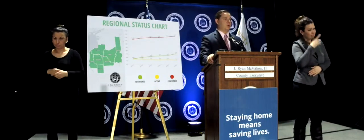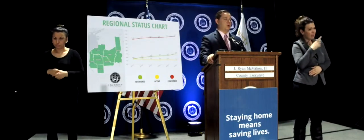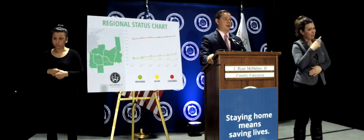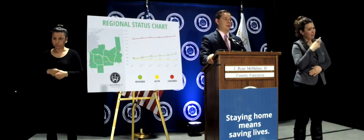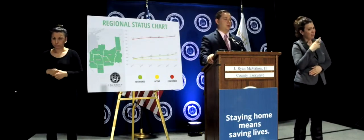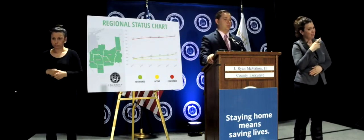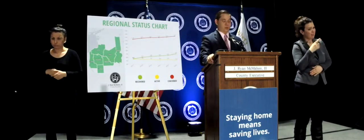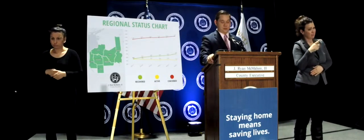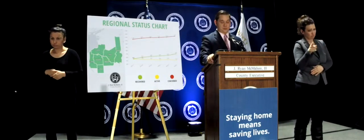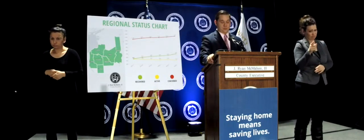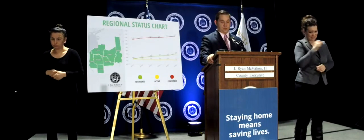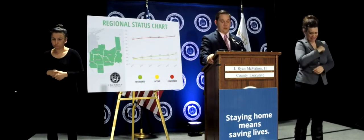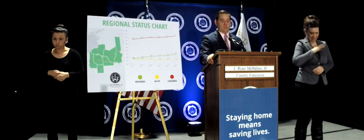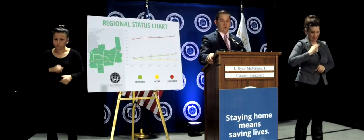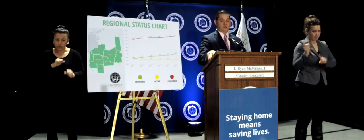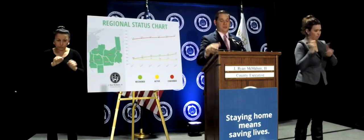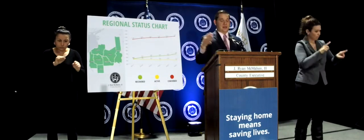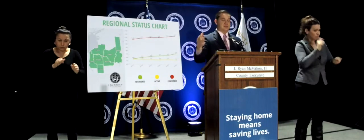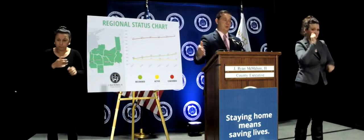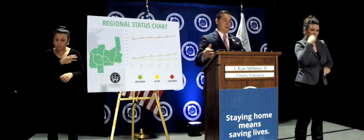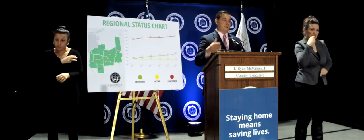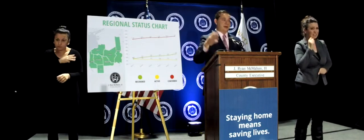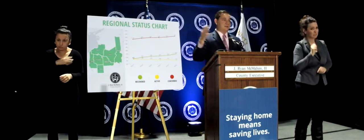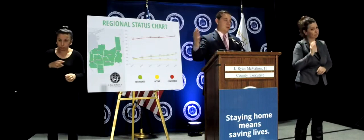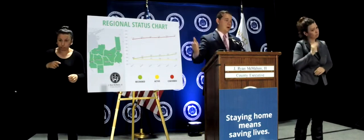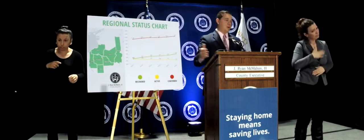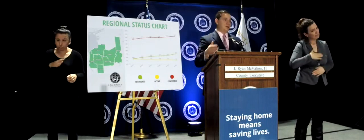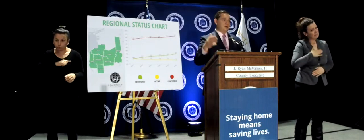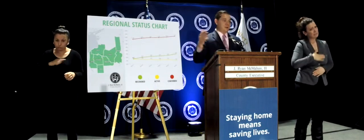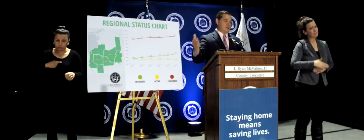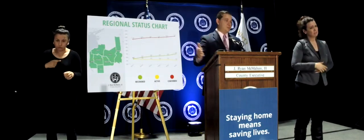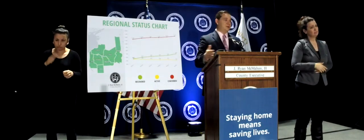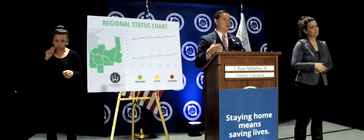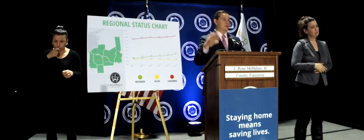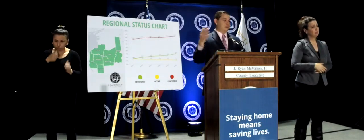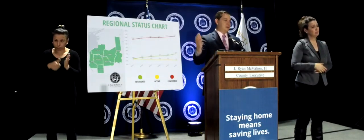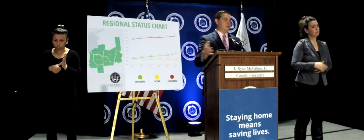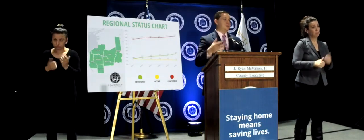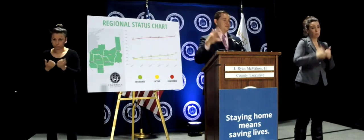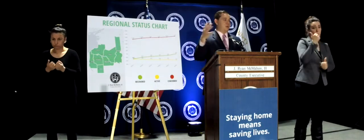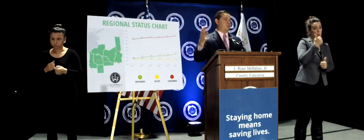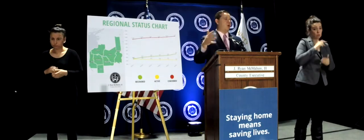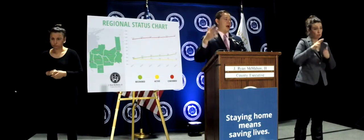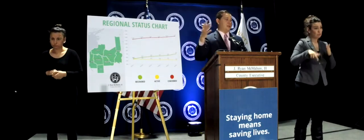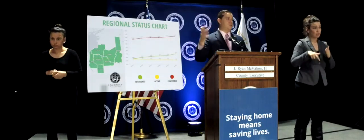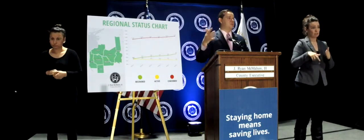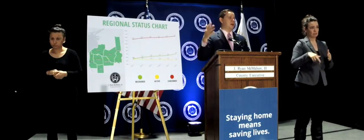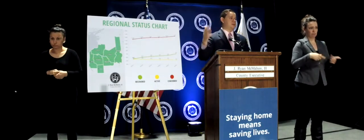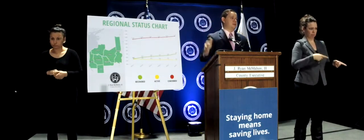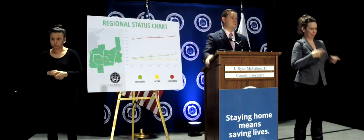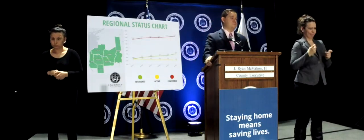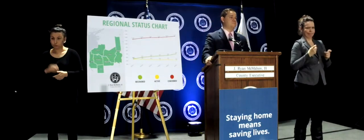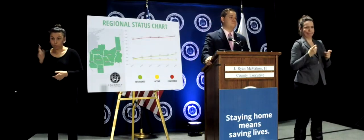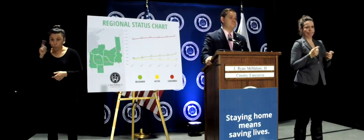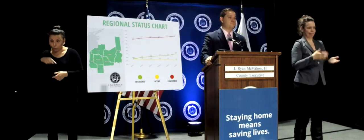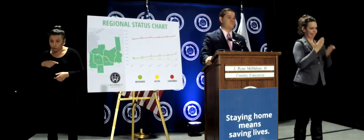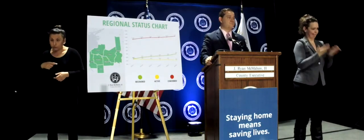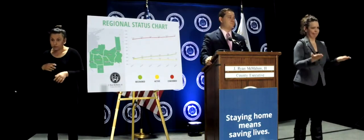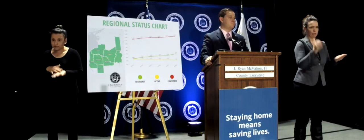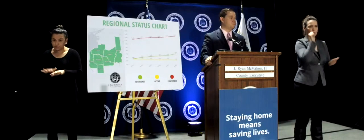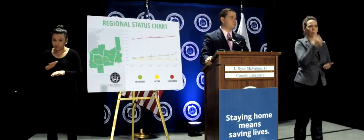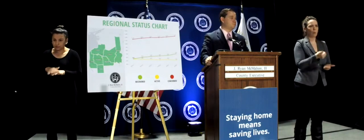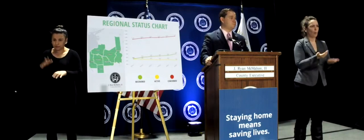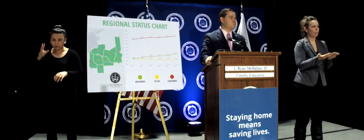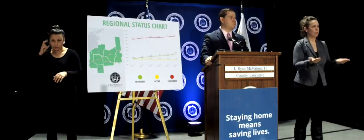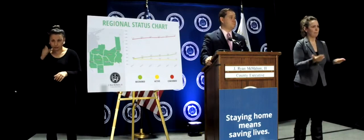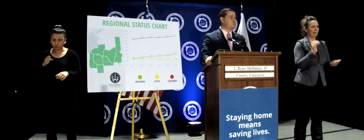and for their employees. And most of the testing we're going to get back tomorrow is going to be in this proactive space.